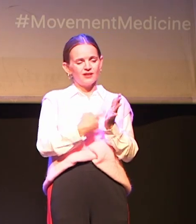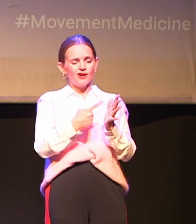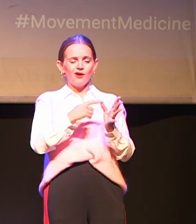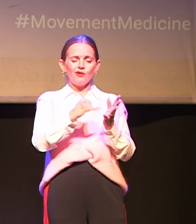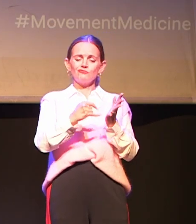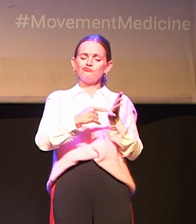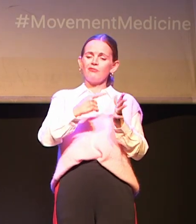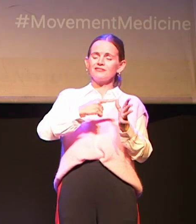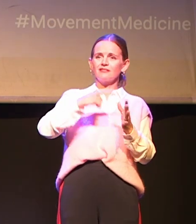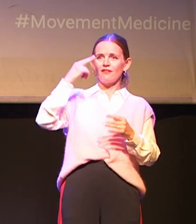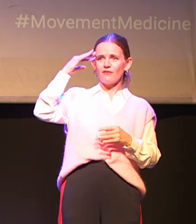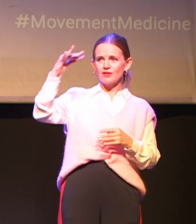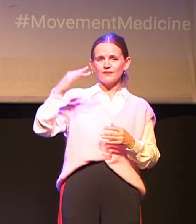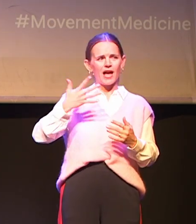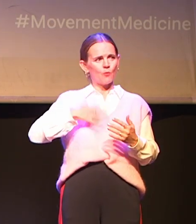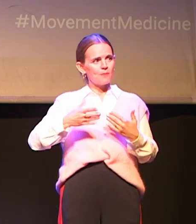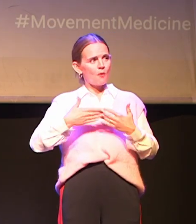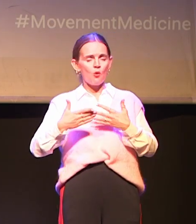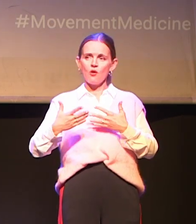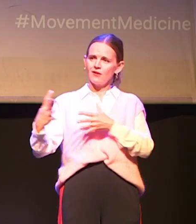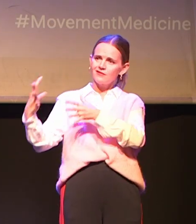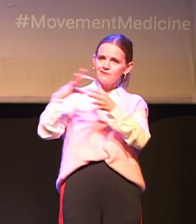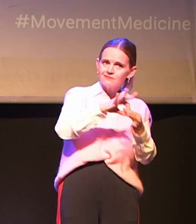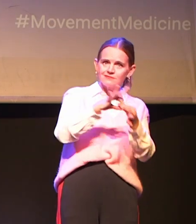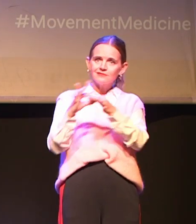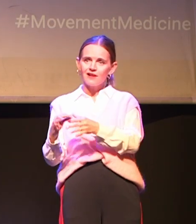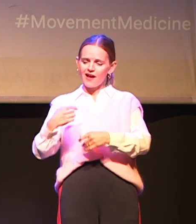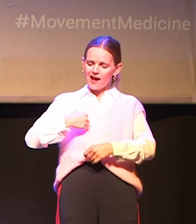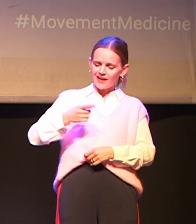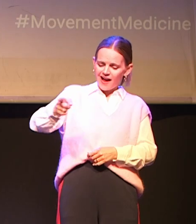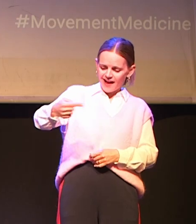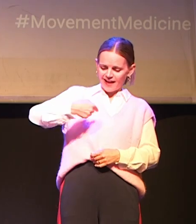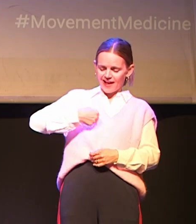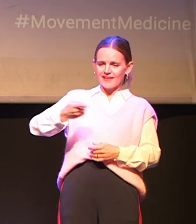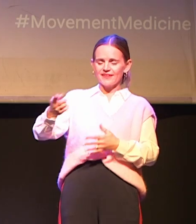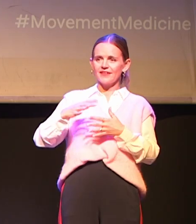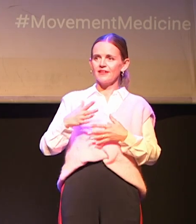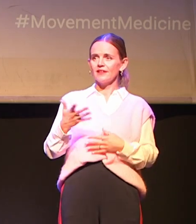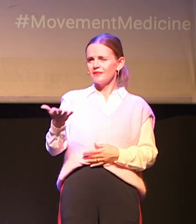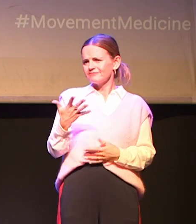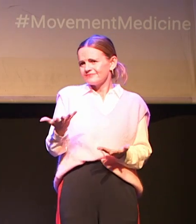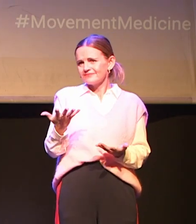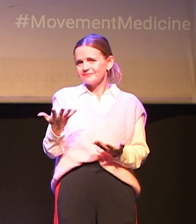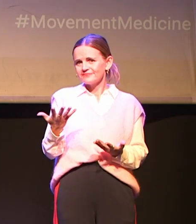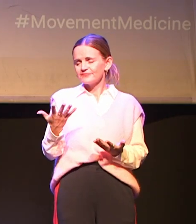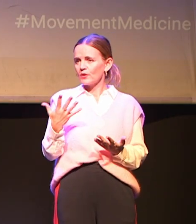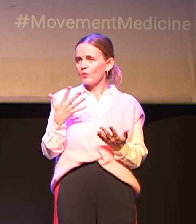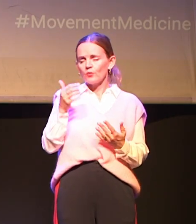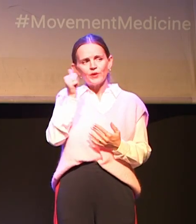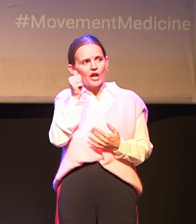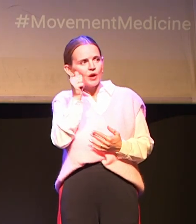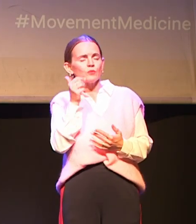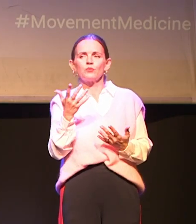want more of us to be in the I. Because if you, and I'm not saying like, yo, do what you need to do to take care of yourself. We all know our own edges.